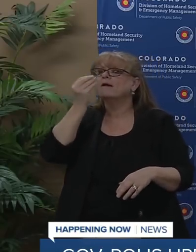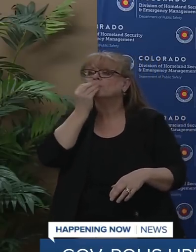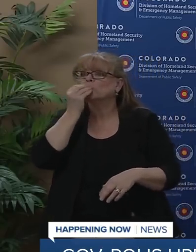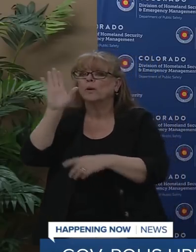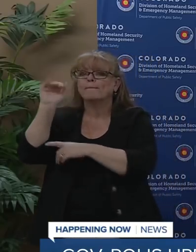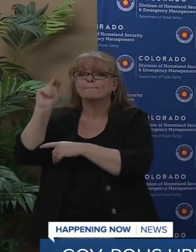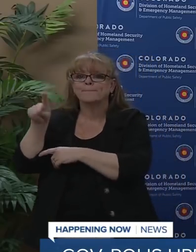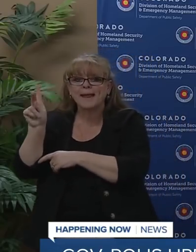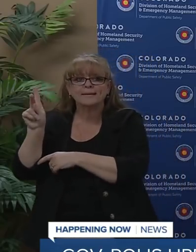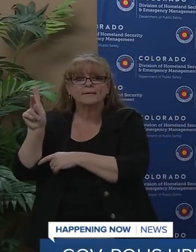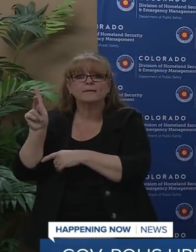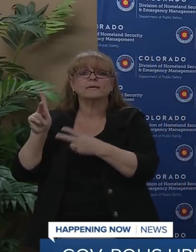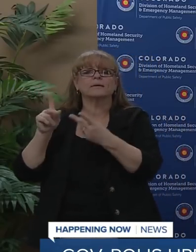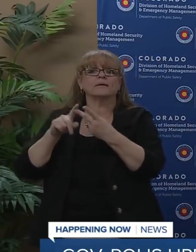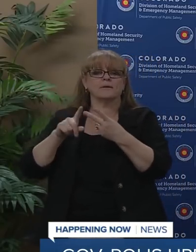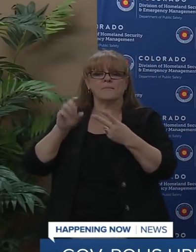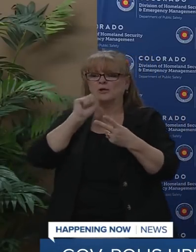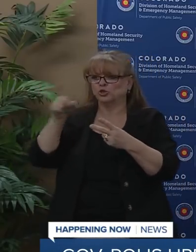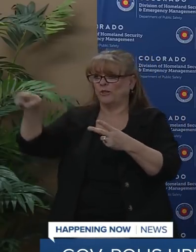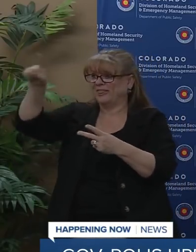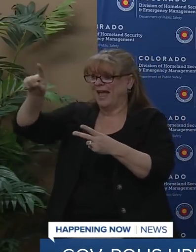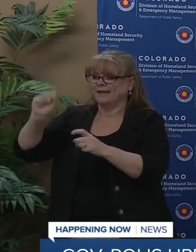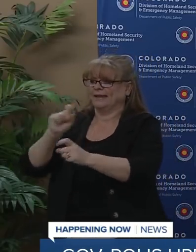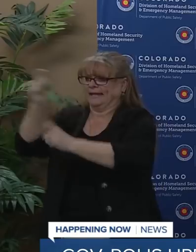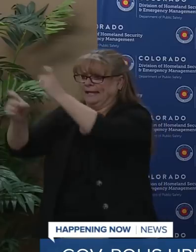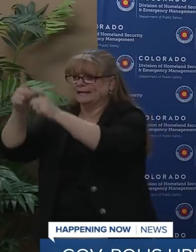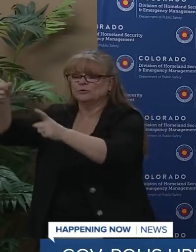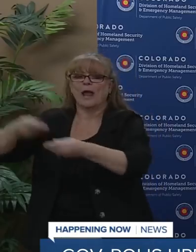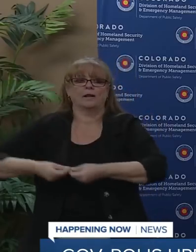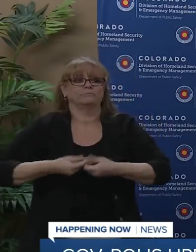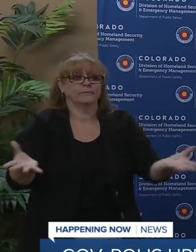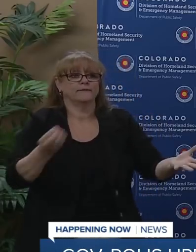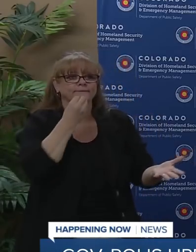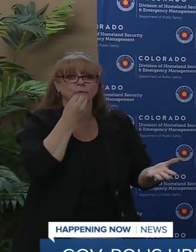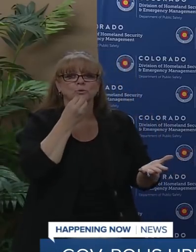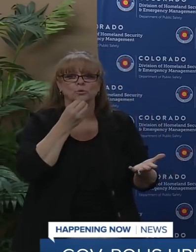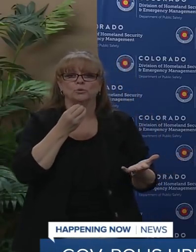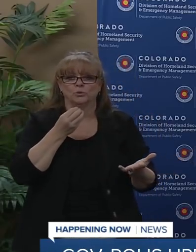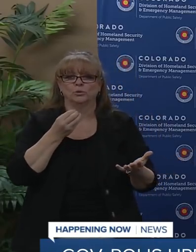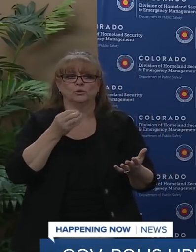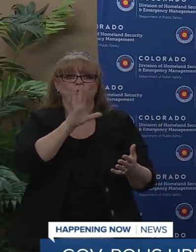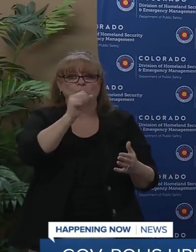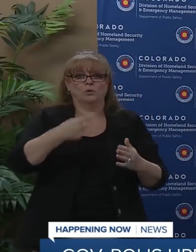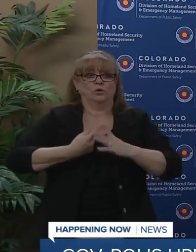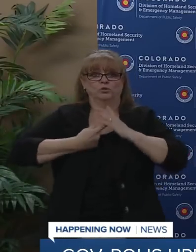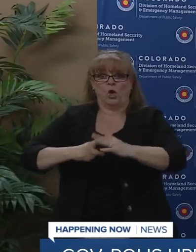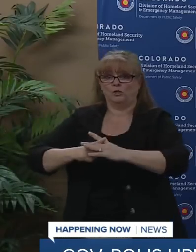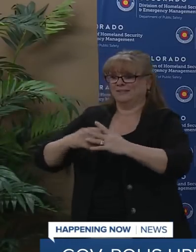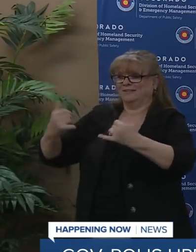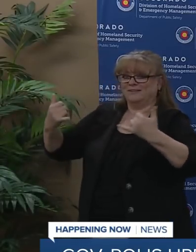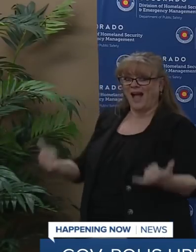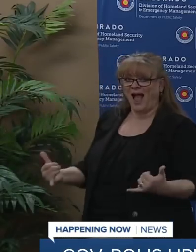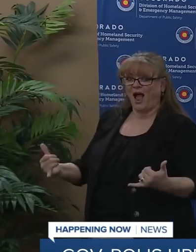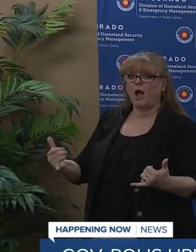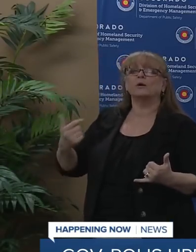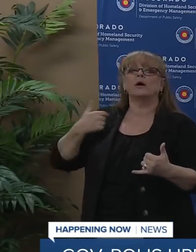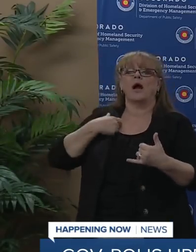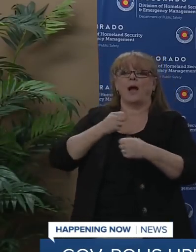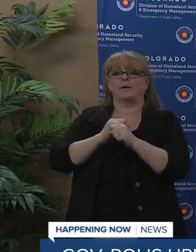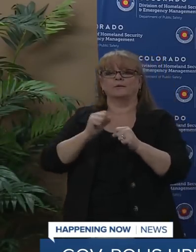Please, today, starting today, make yourself a mask, wear it. We can do this together. Thank you so much.